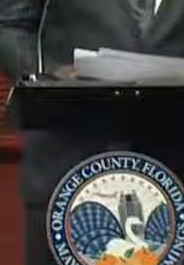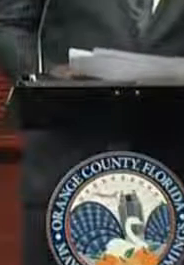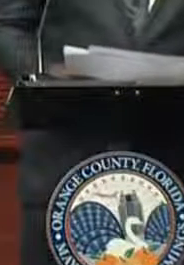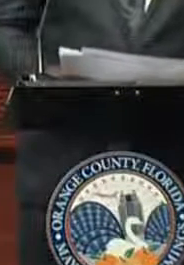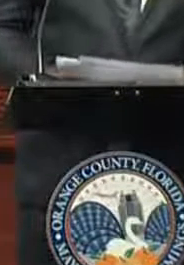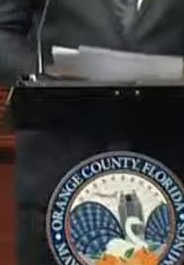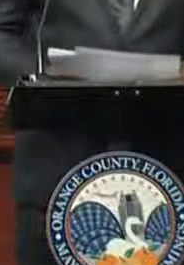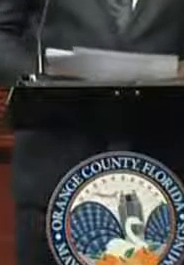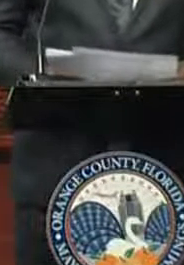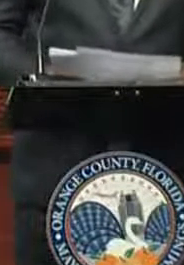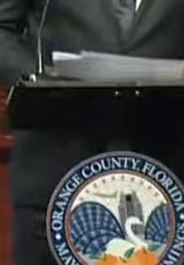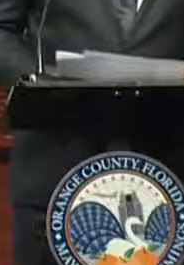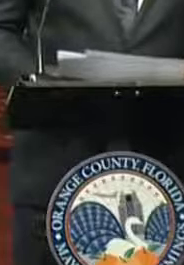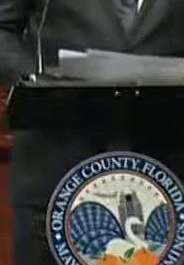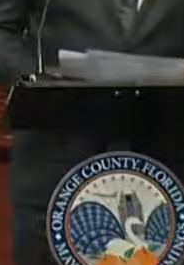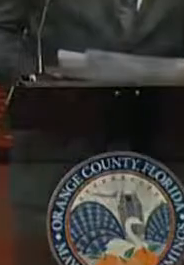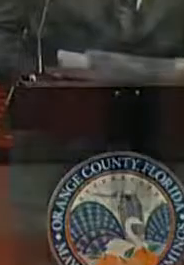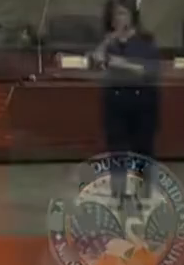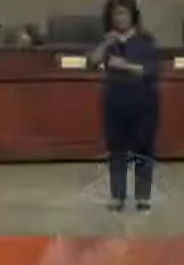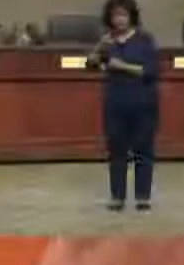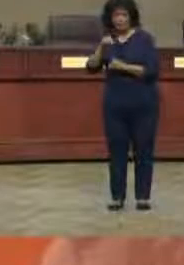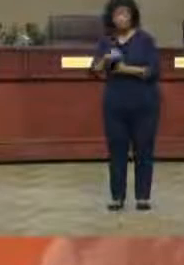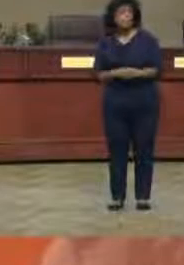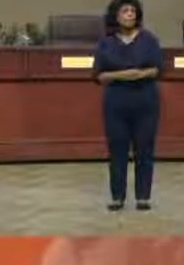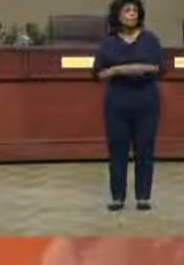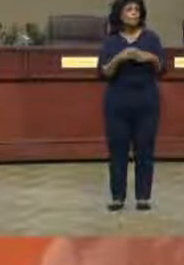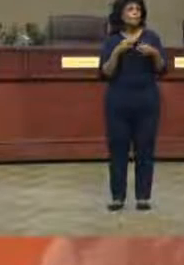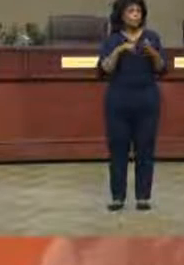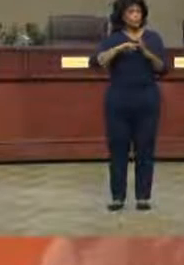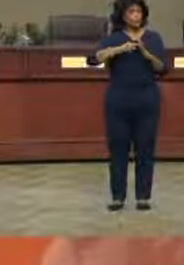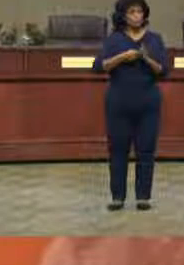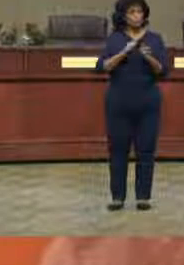start of the pandemic, there have been a reported